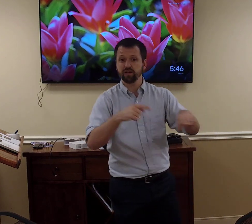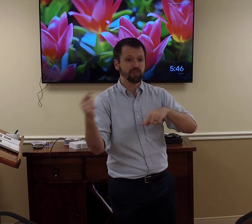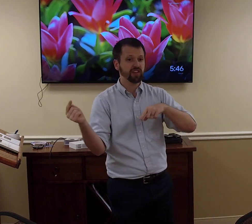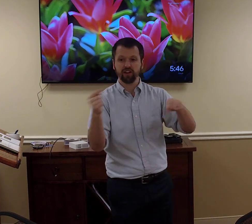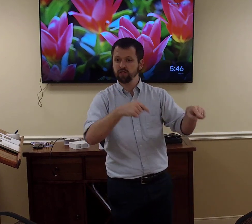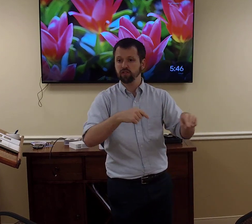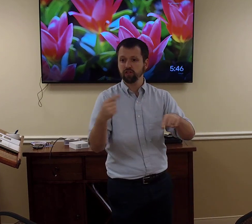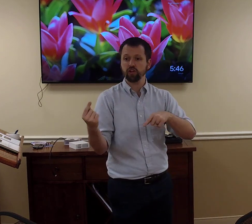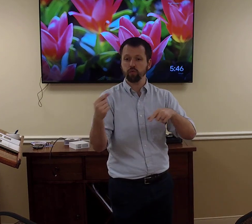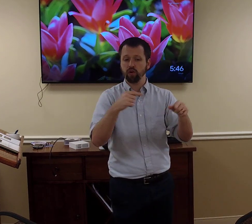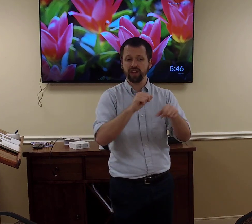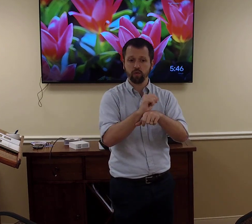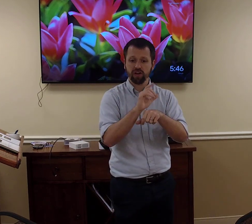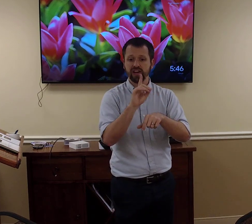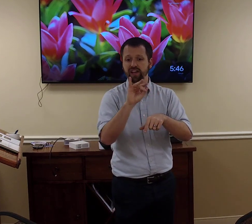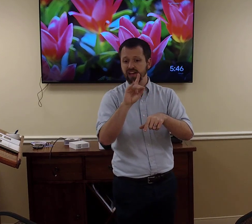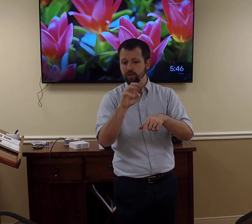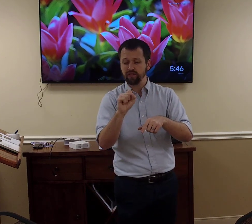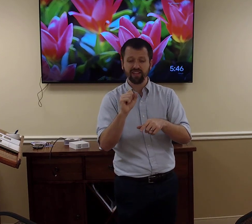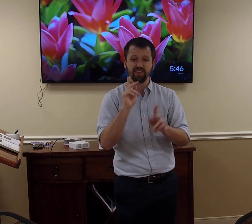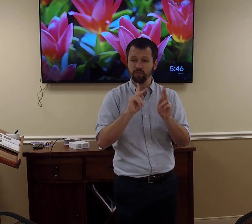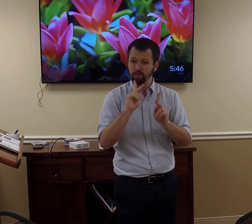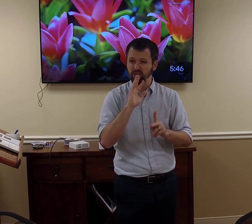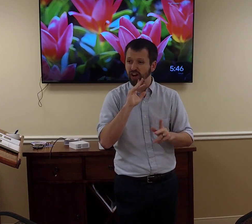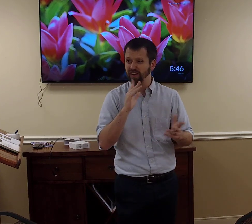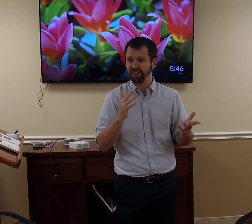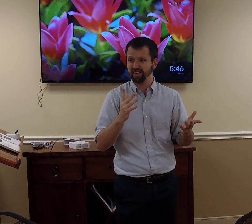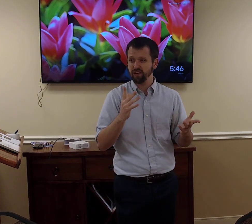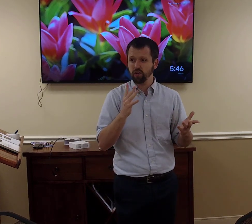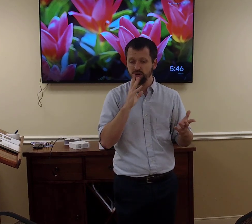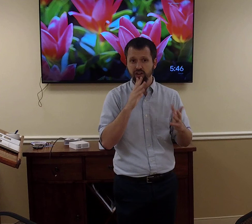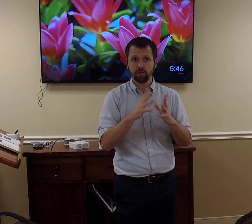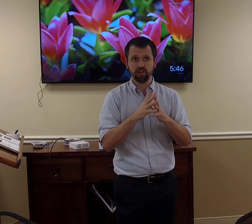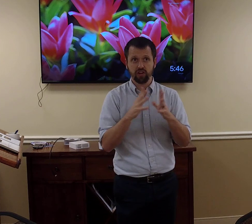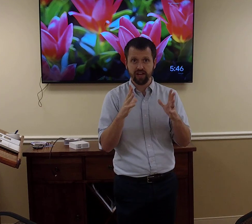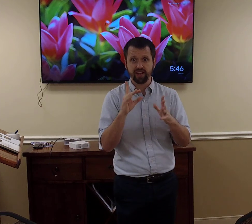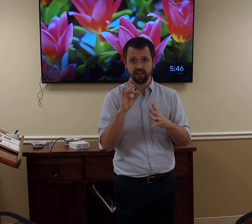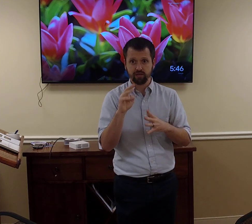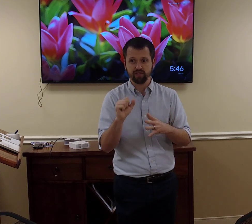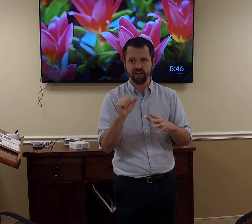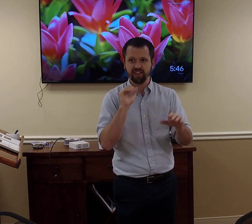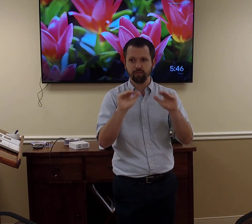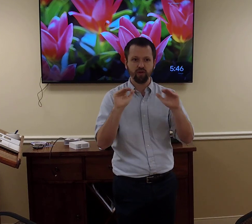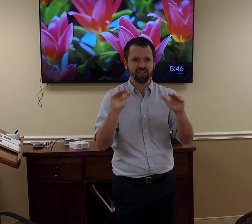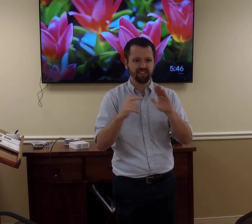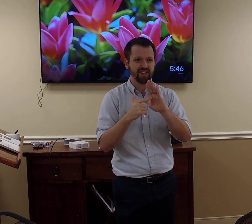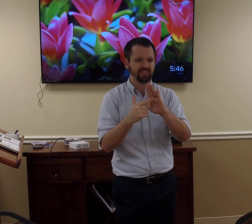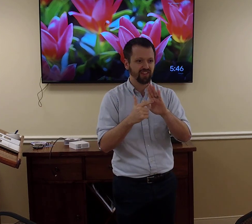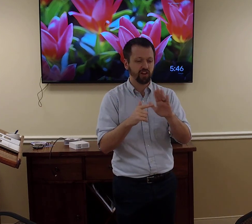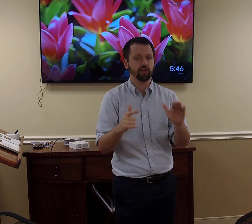in there. Work in idioms because that's how people talk. We talk with a lot of idioms. And now that I'm pointing this out to y'all be